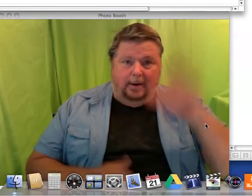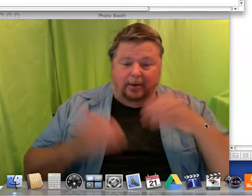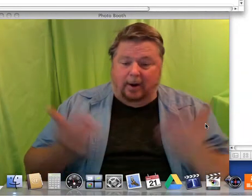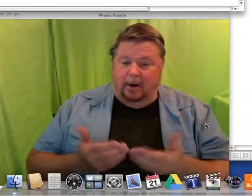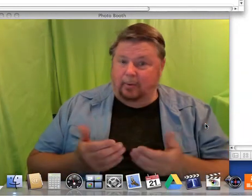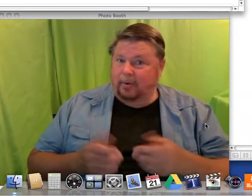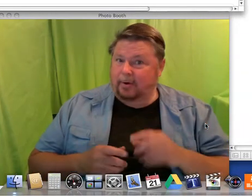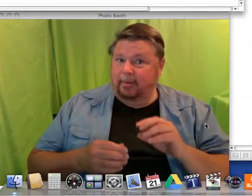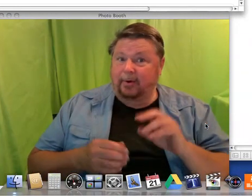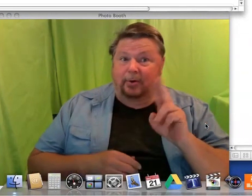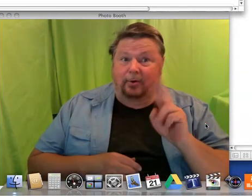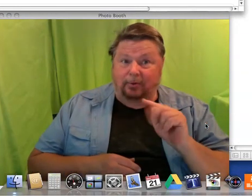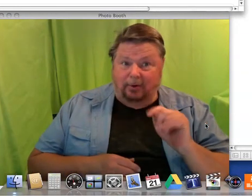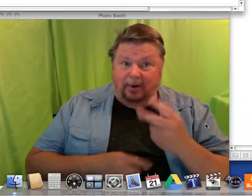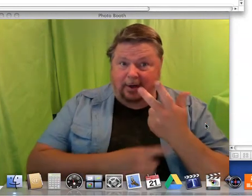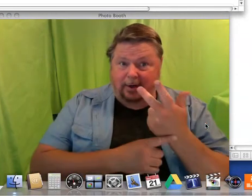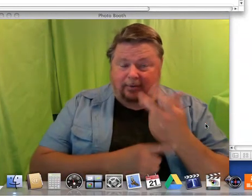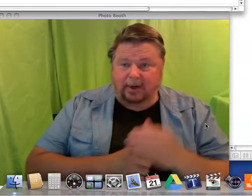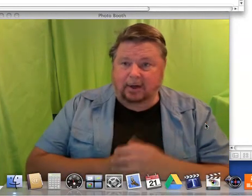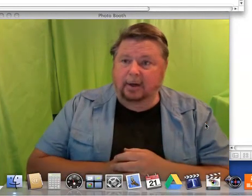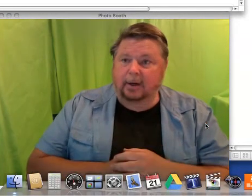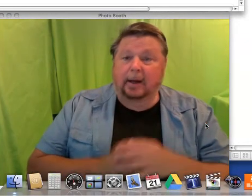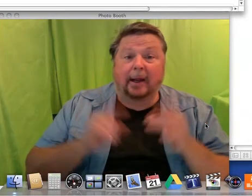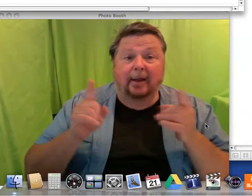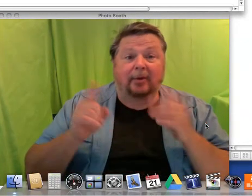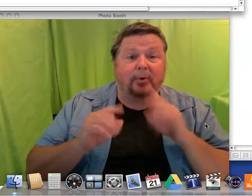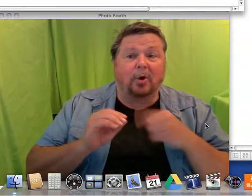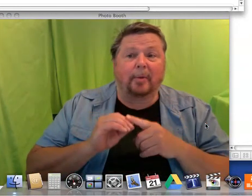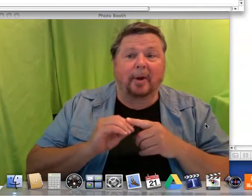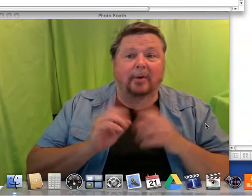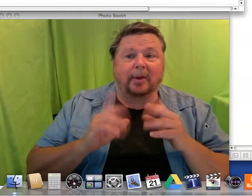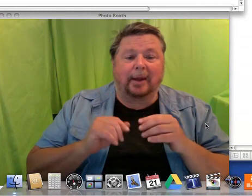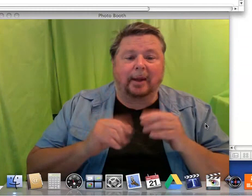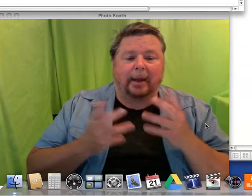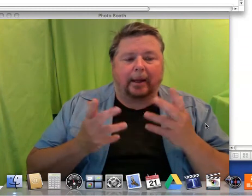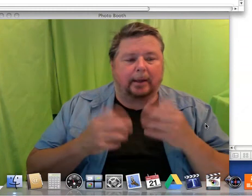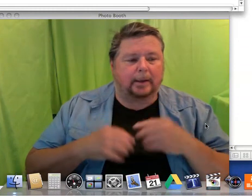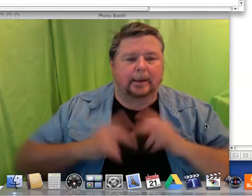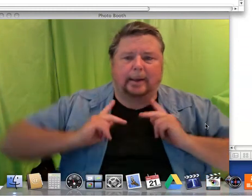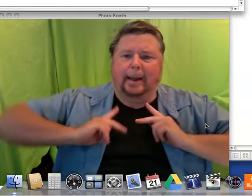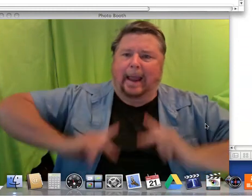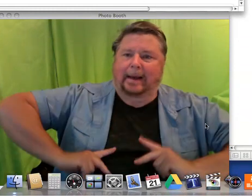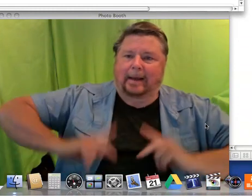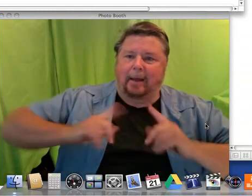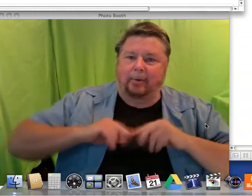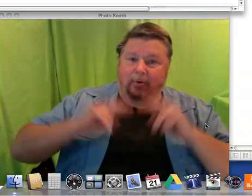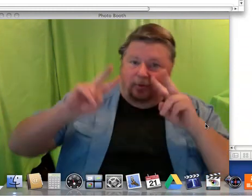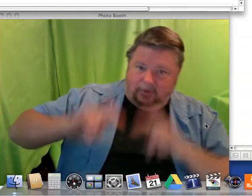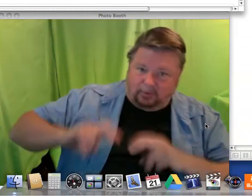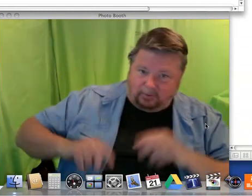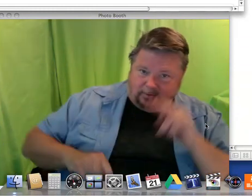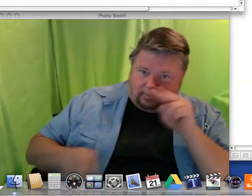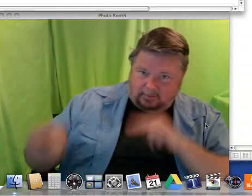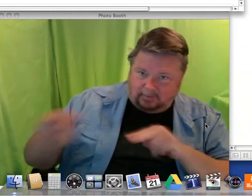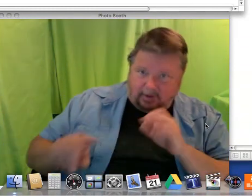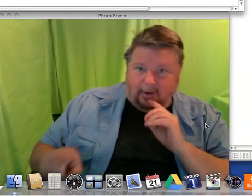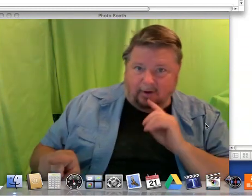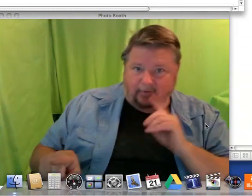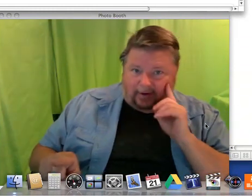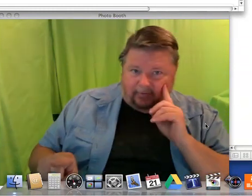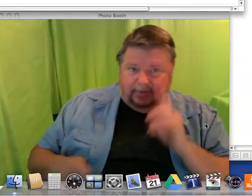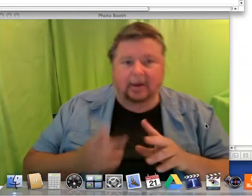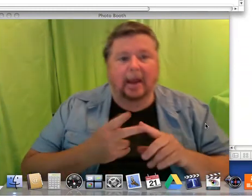Hey there, and welcome to Unit 3. We're talking about the anatomical view